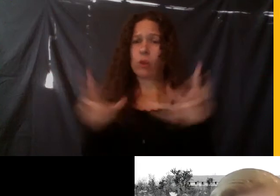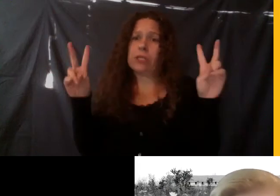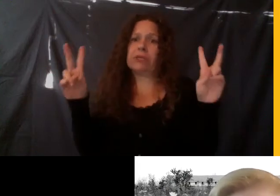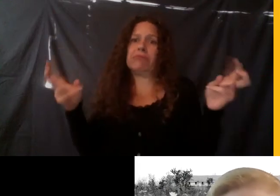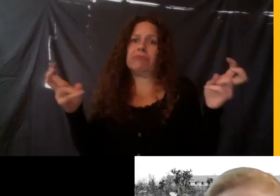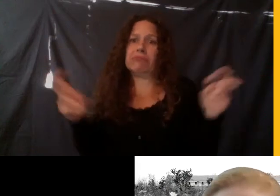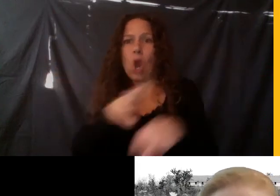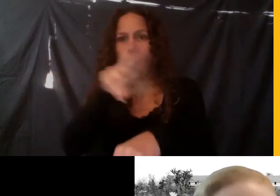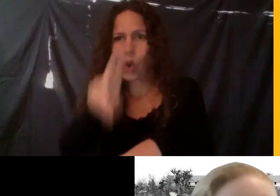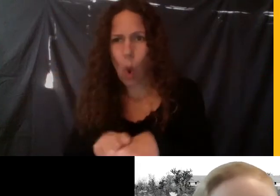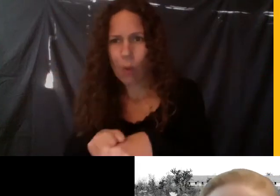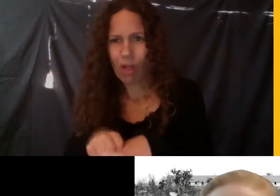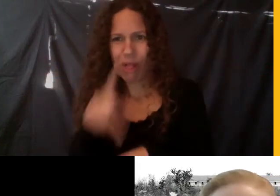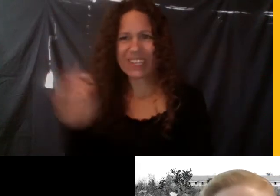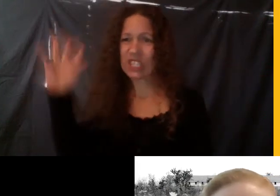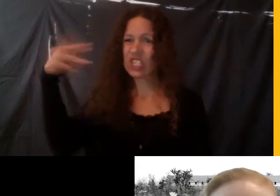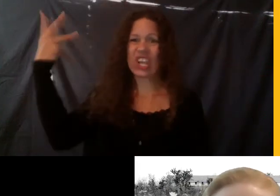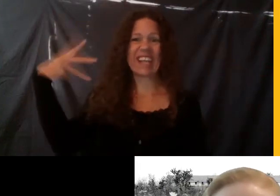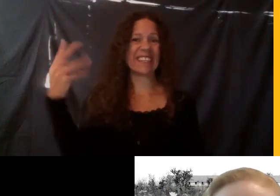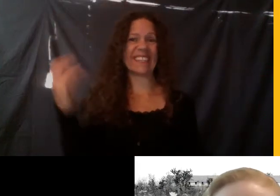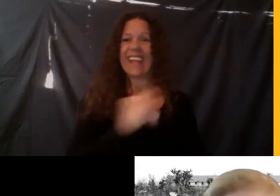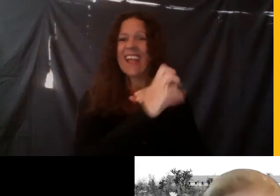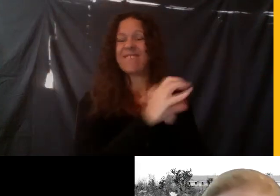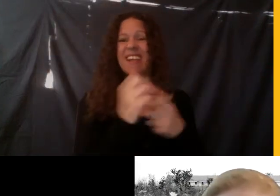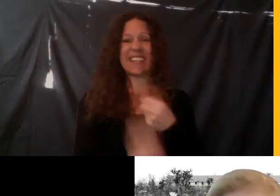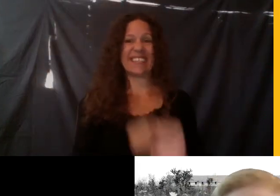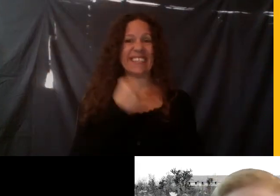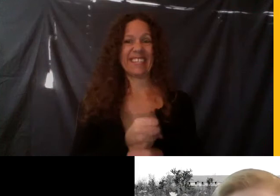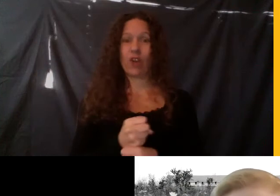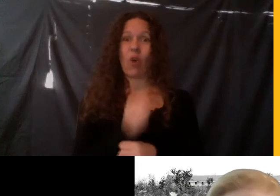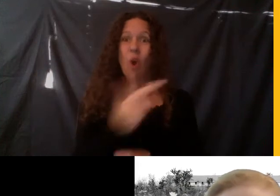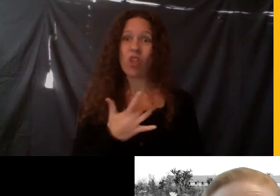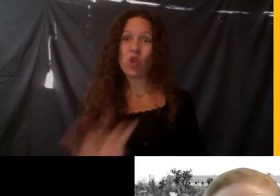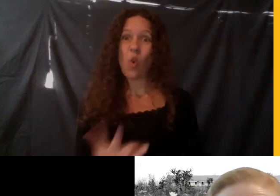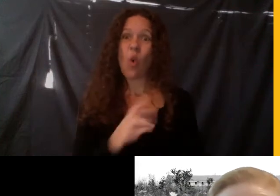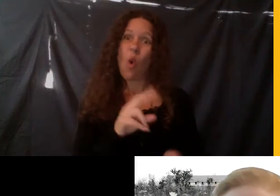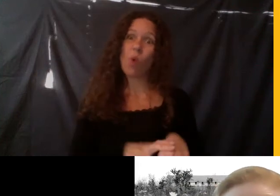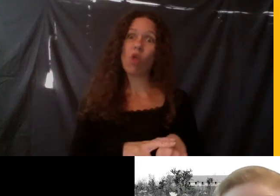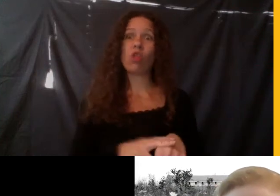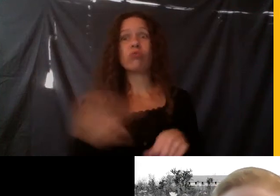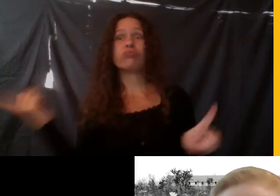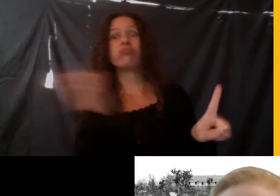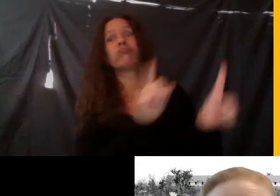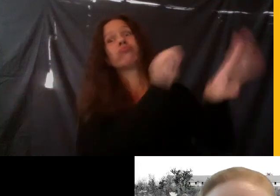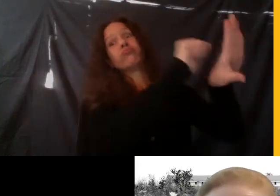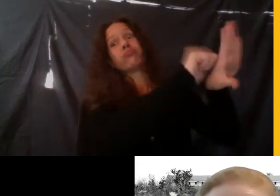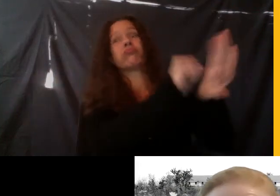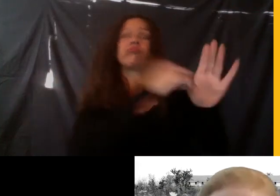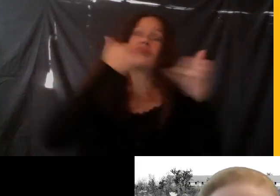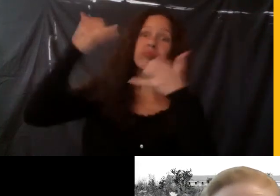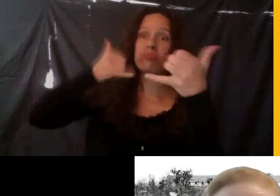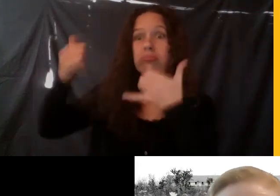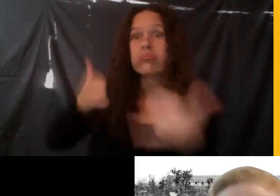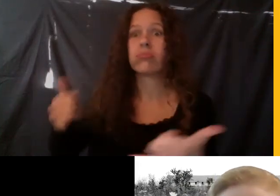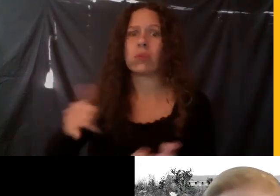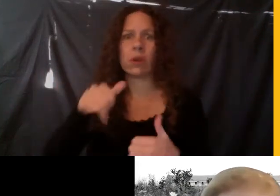crazy campaign year, as we did all the door knocking and phone banking that we all normally do as a group, making 1.1 million calls and knocking